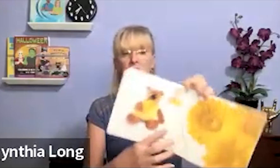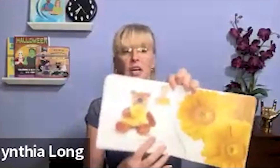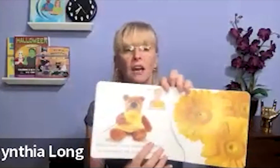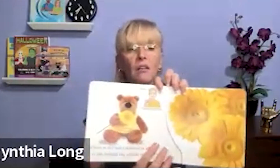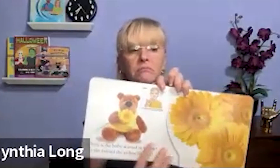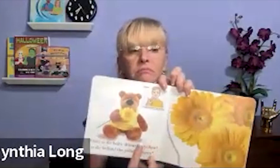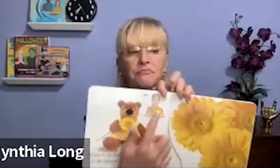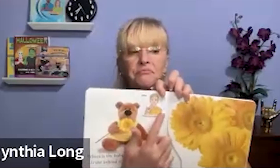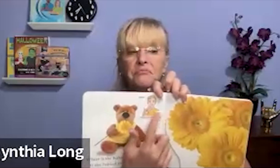there's yellow.